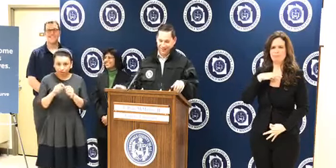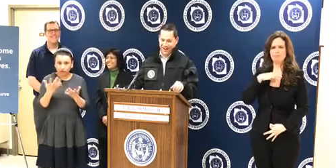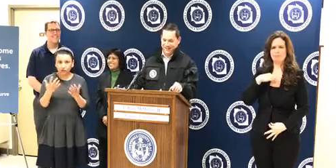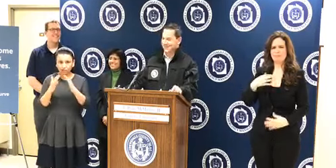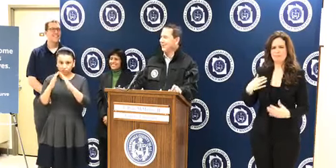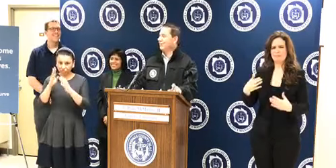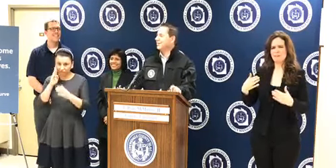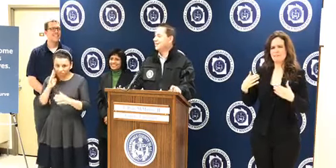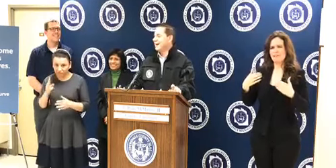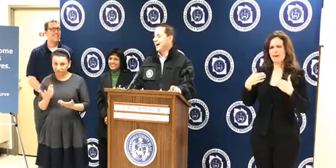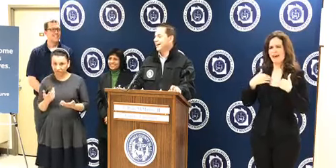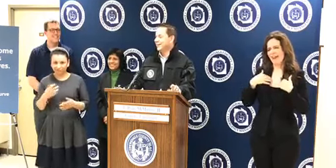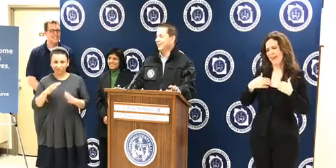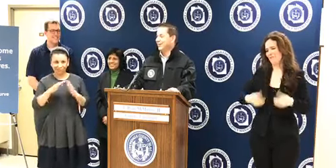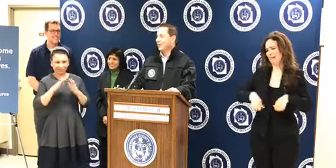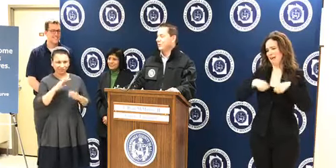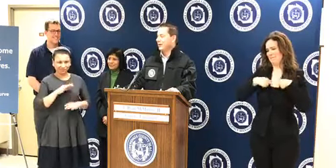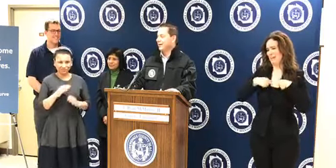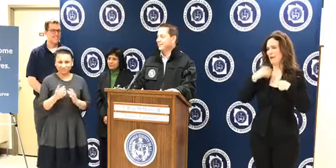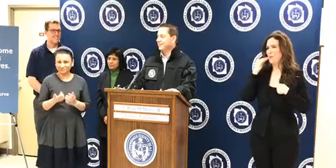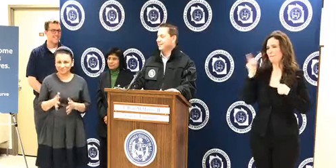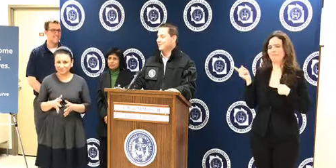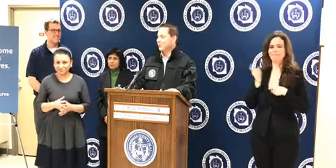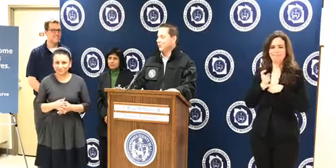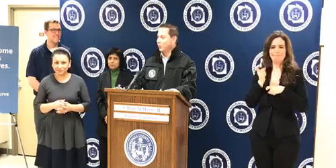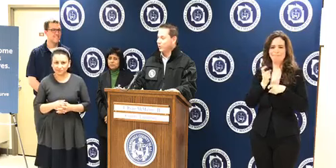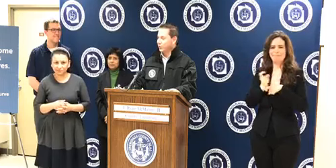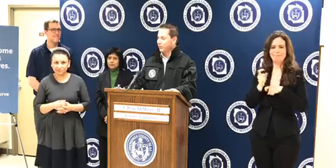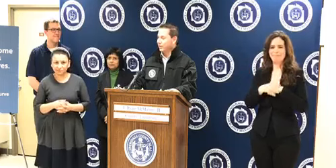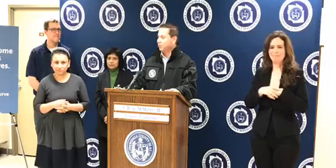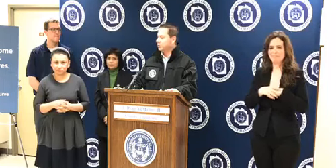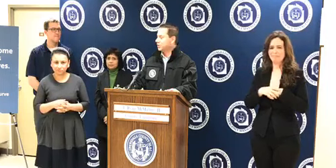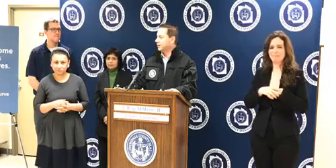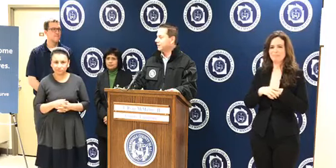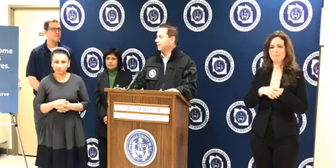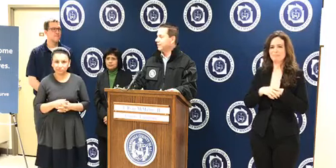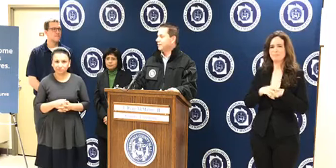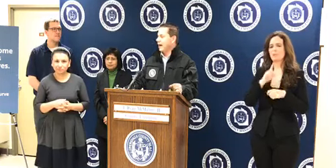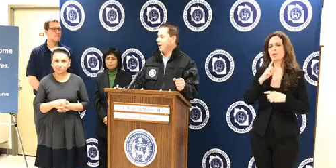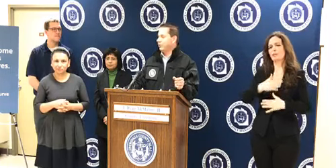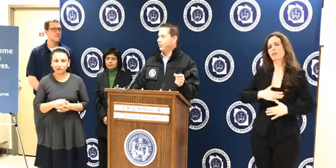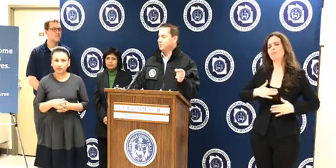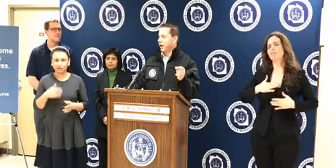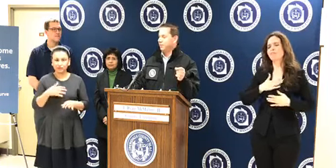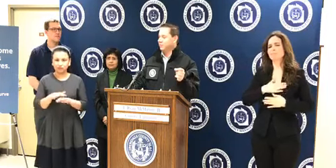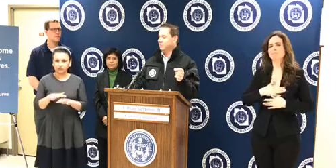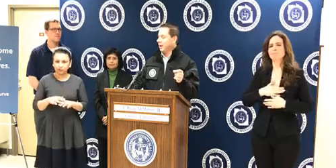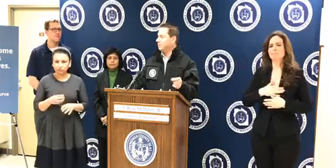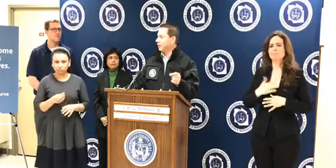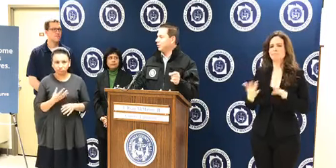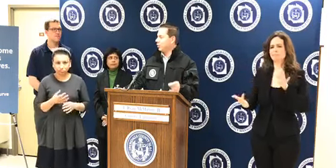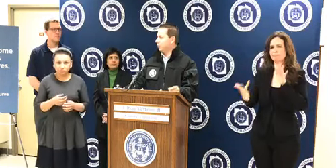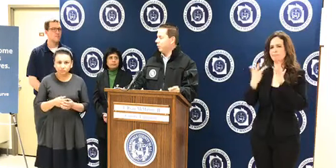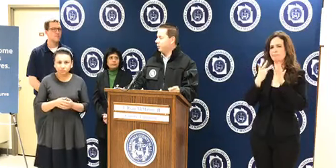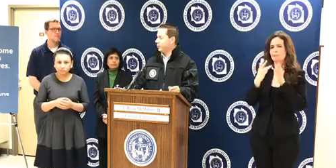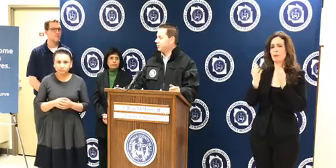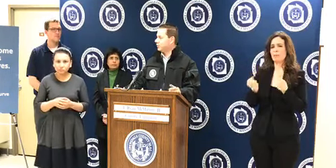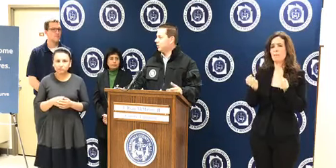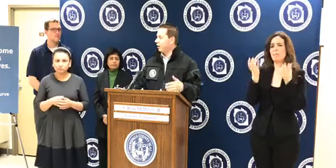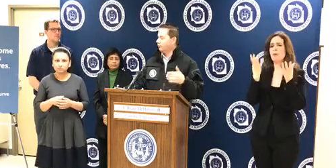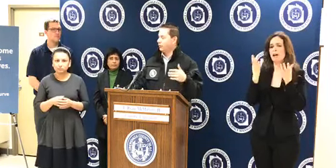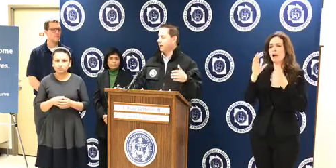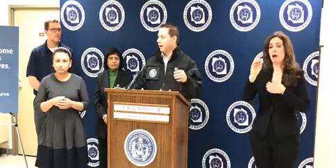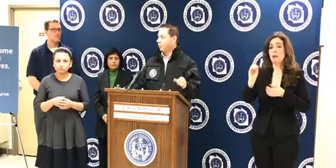your garage at home? Look at we really appreciate the outreach by many corporate